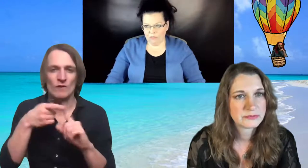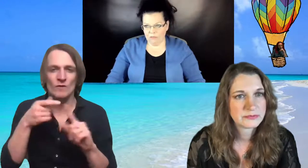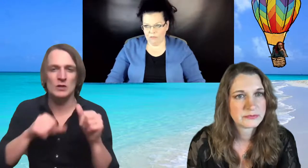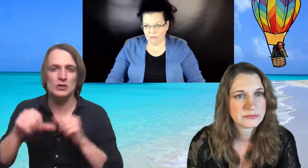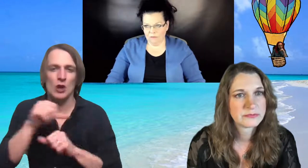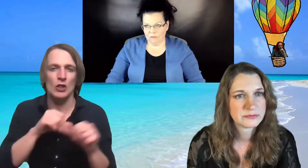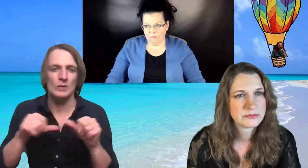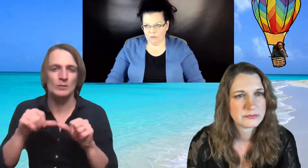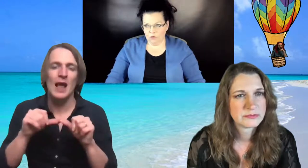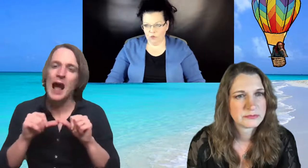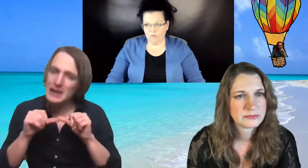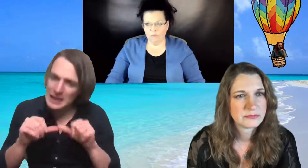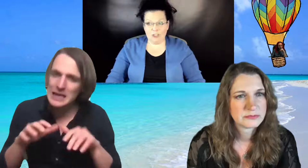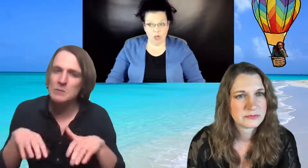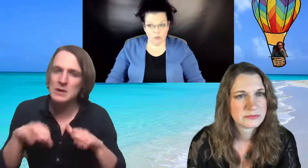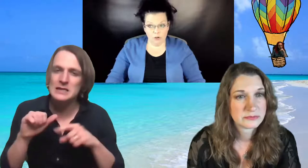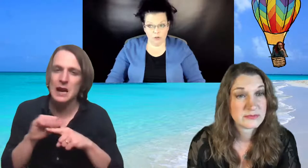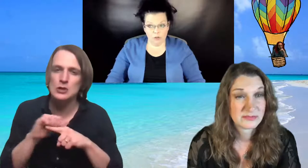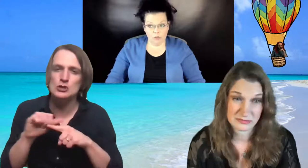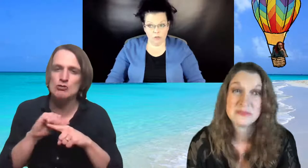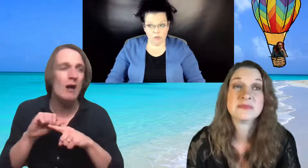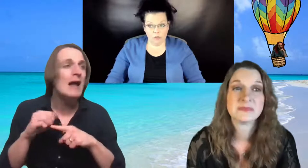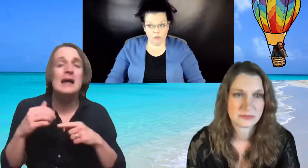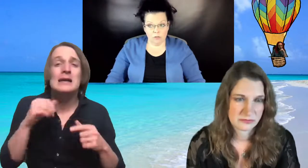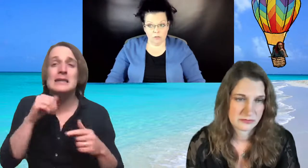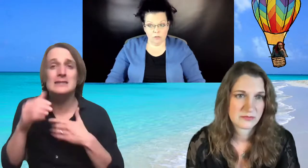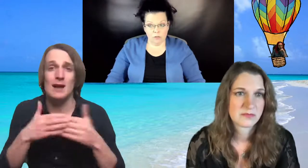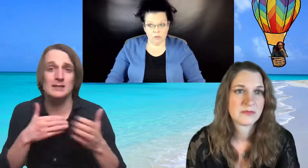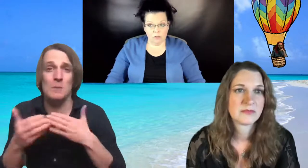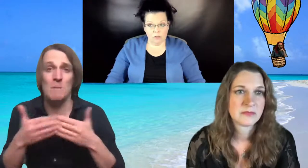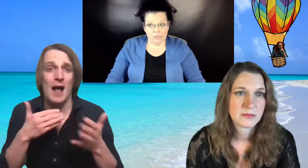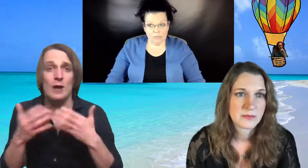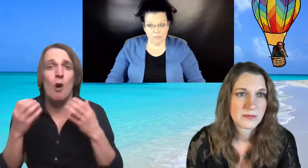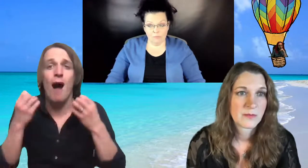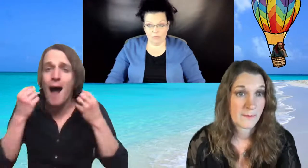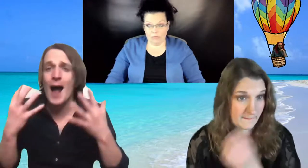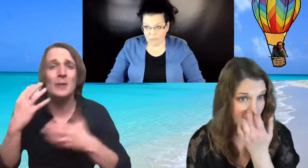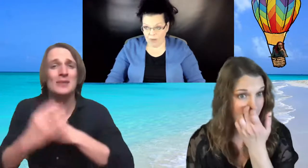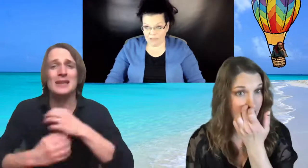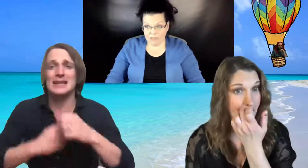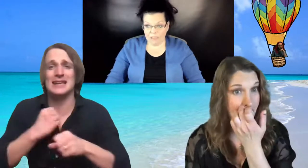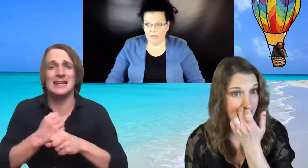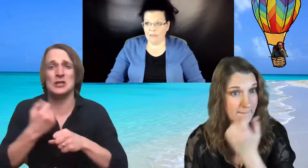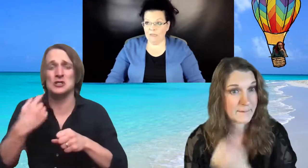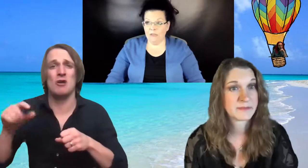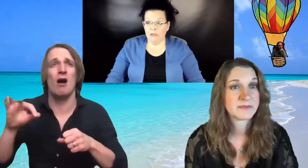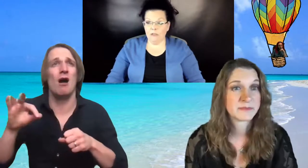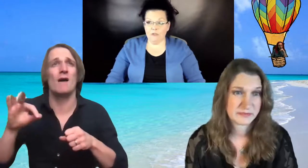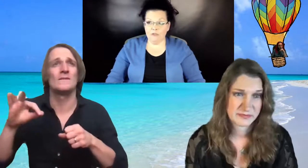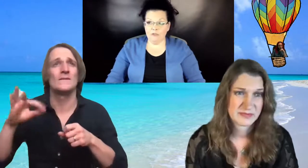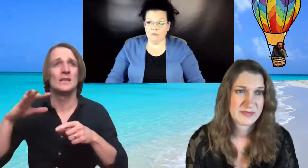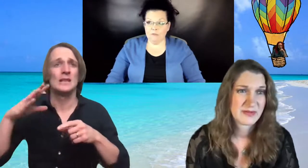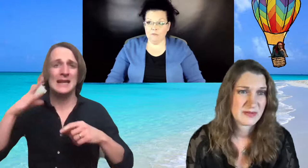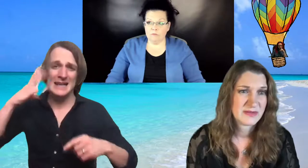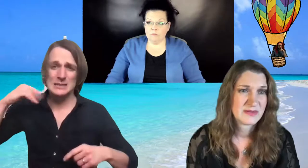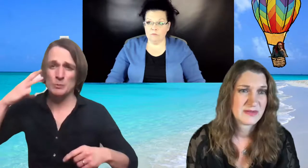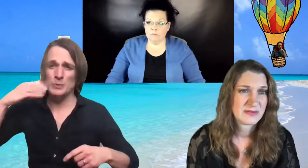important to learn from each other and keep practicing. I mean,